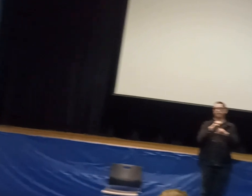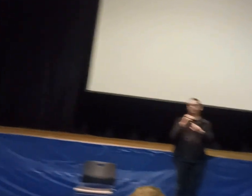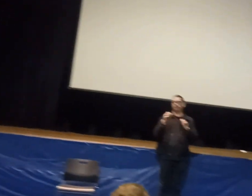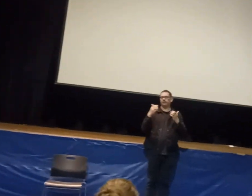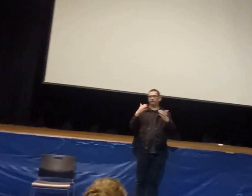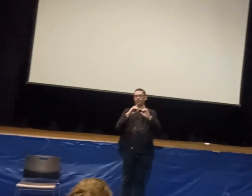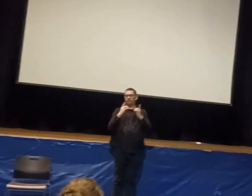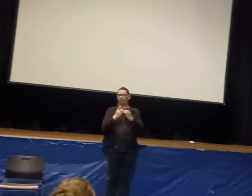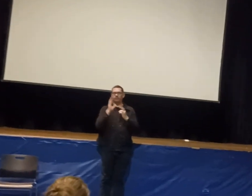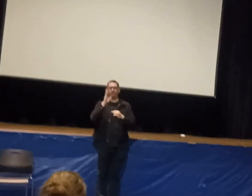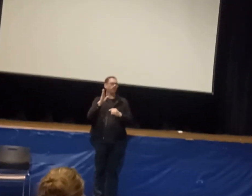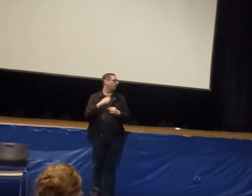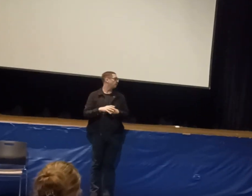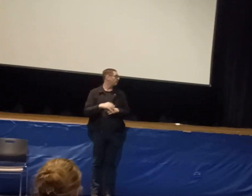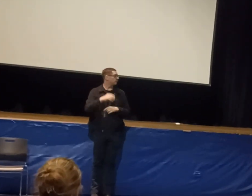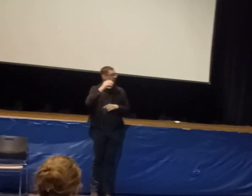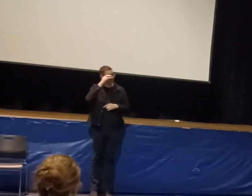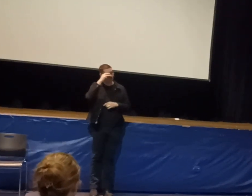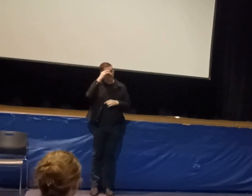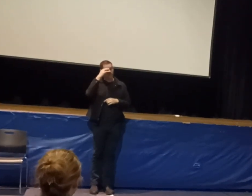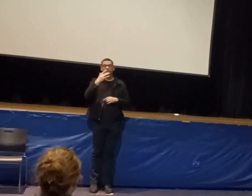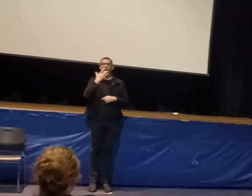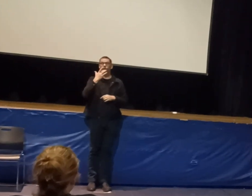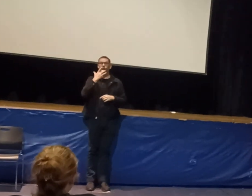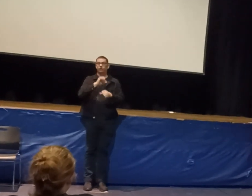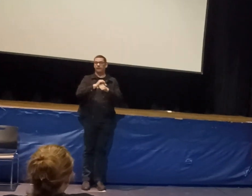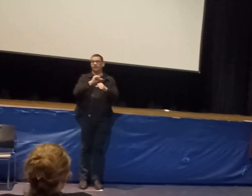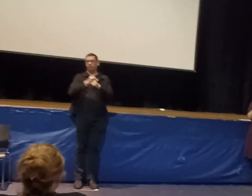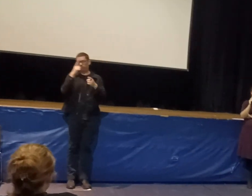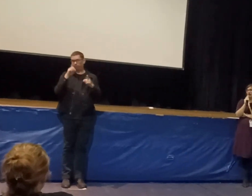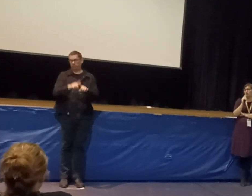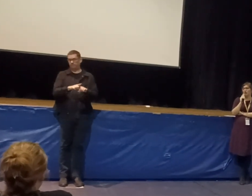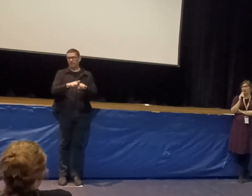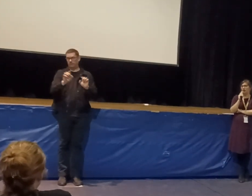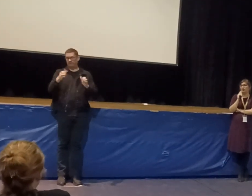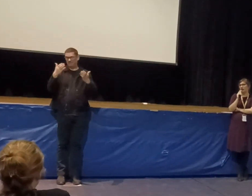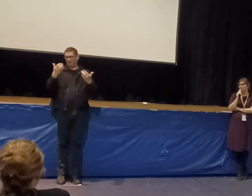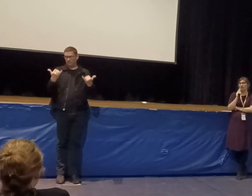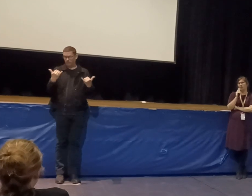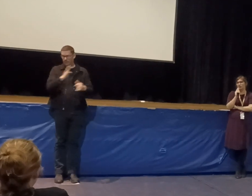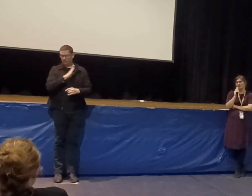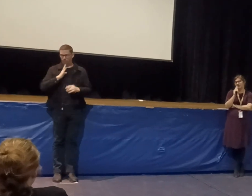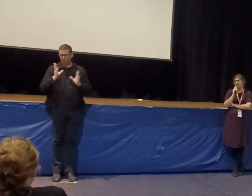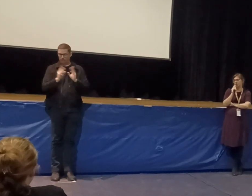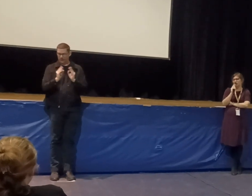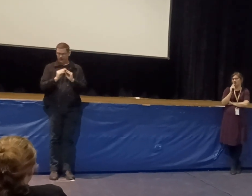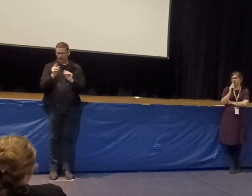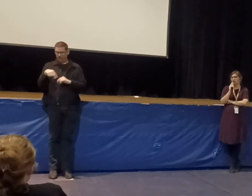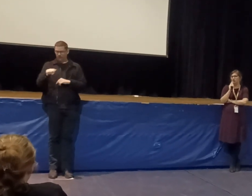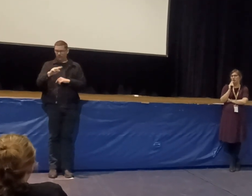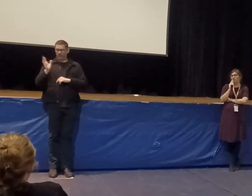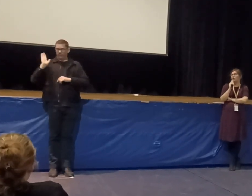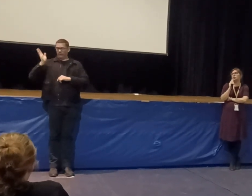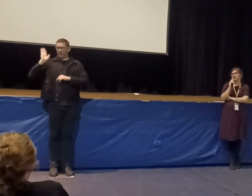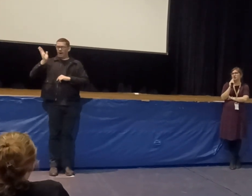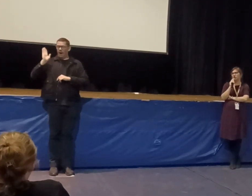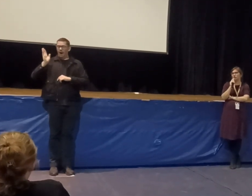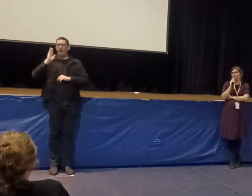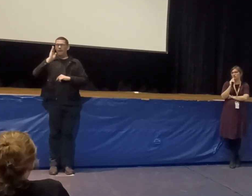this. The preferred labor agreement came up today as well at the board meeting when they were given the presentation, and so